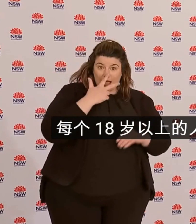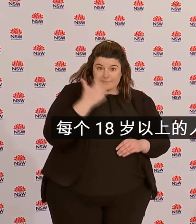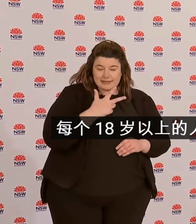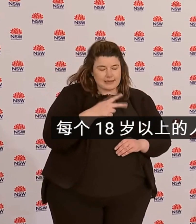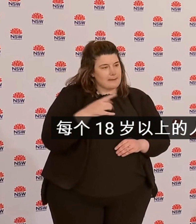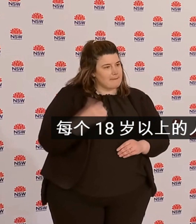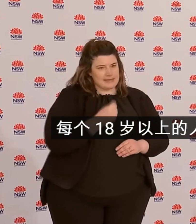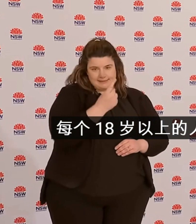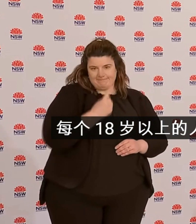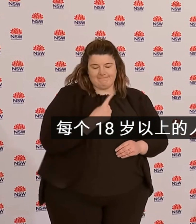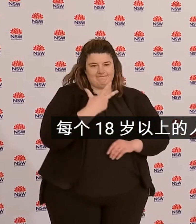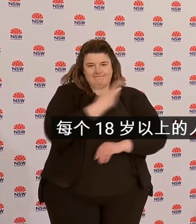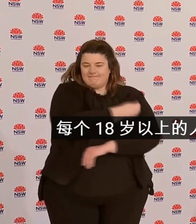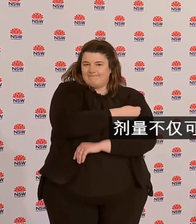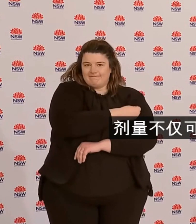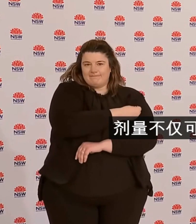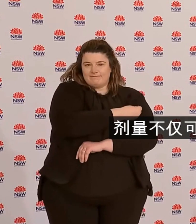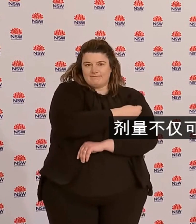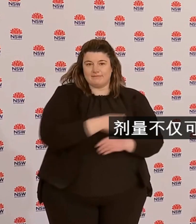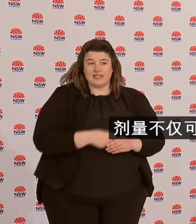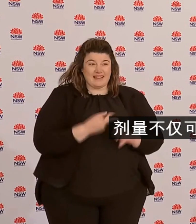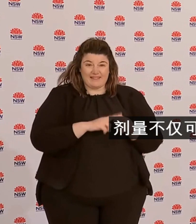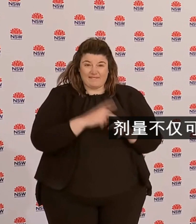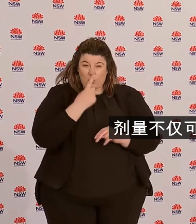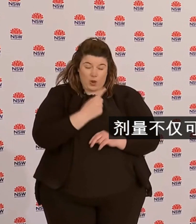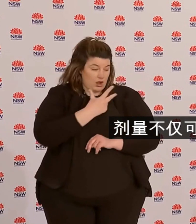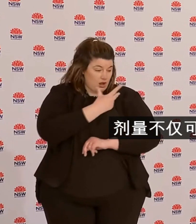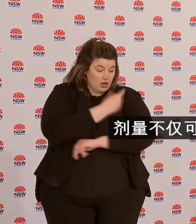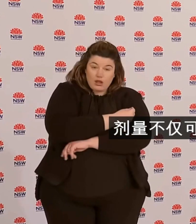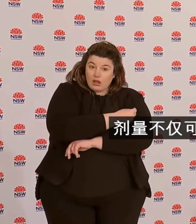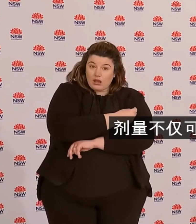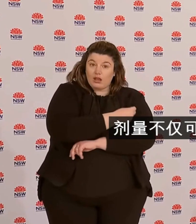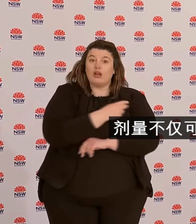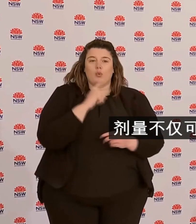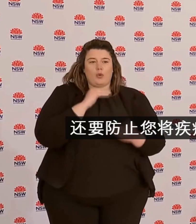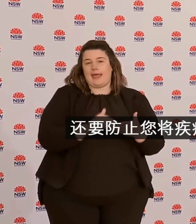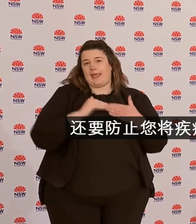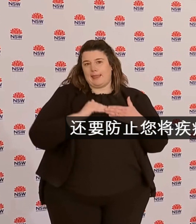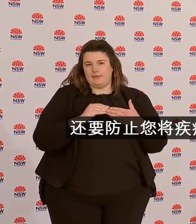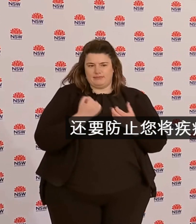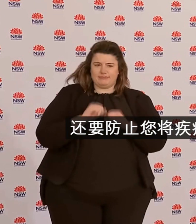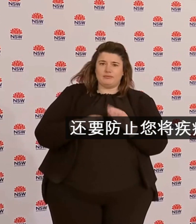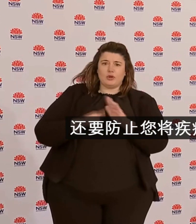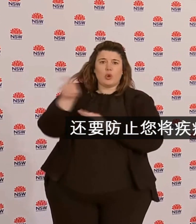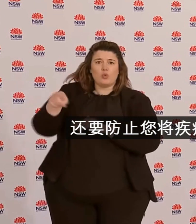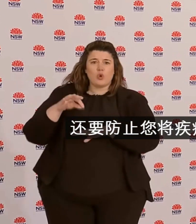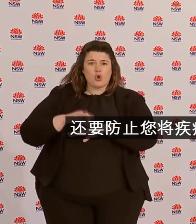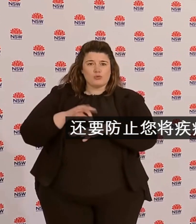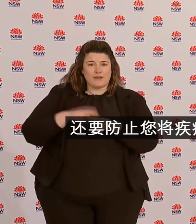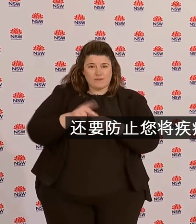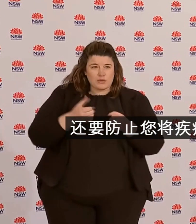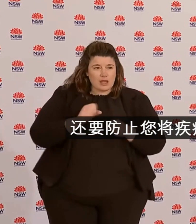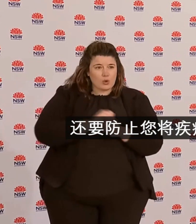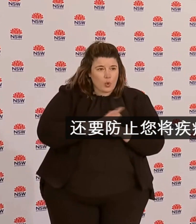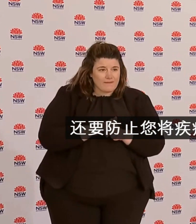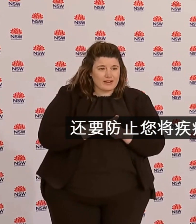18 should come forward and get vaccinated. Even one dose will help you, not only in keeping you out of hospital, but also prevent you from spreading